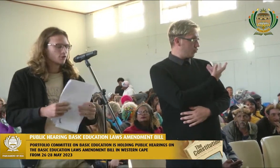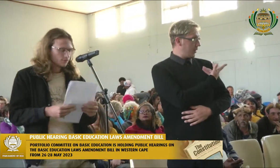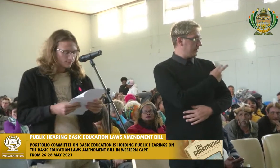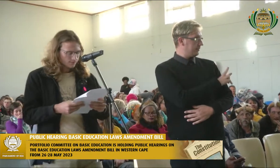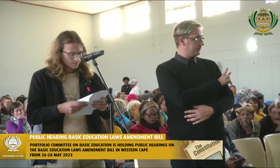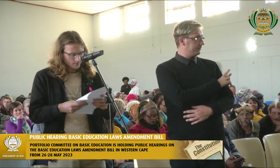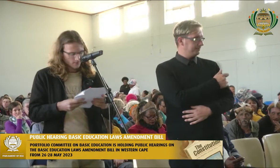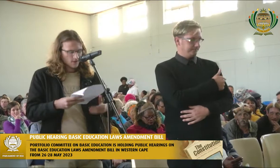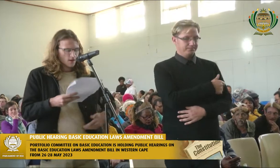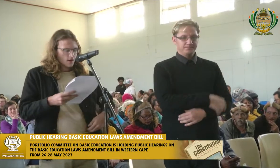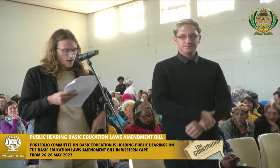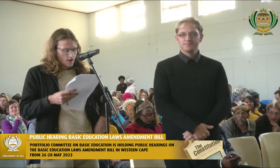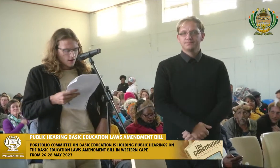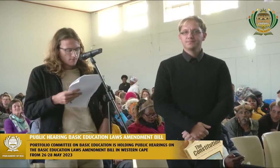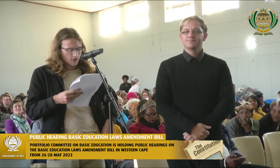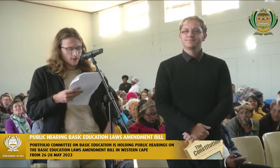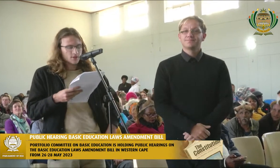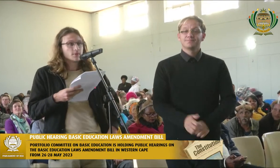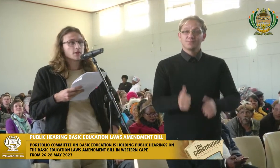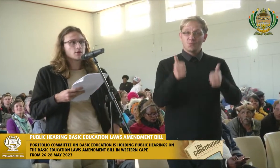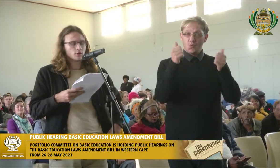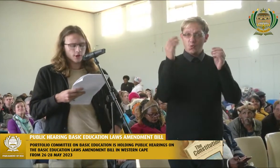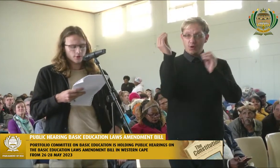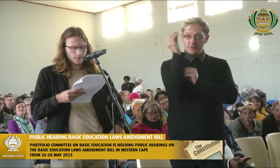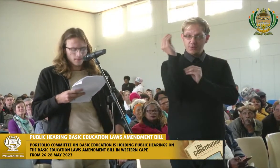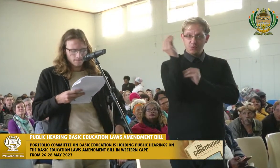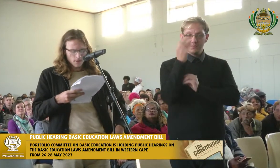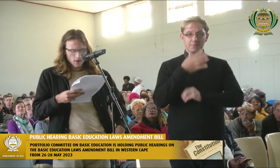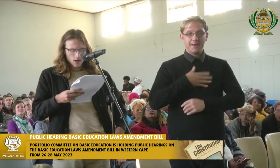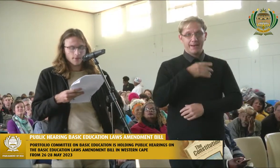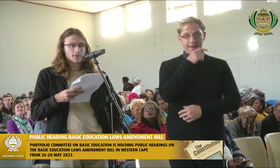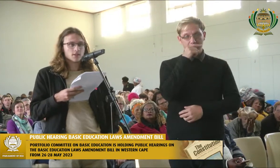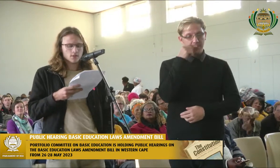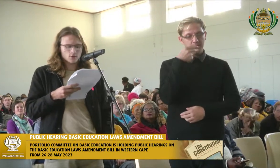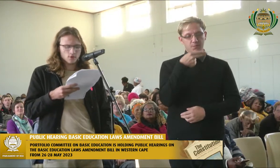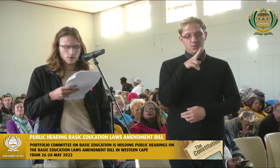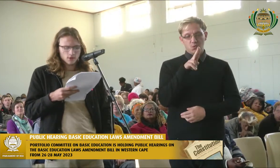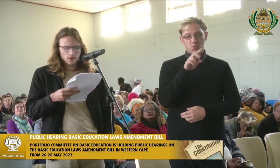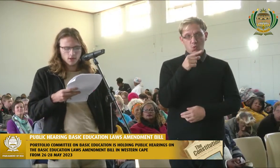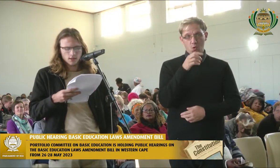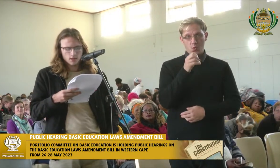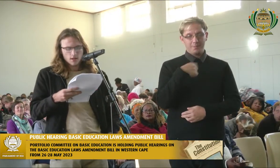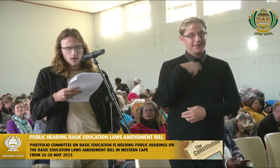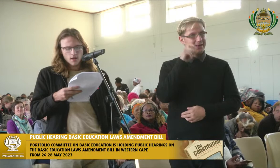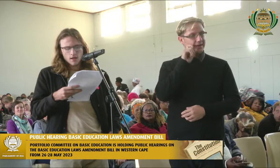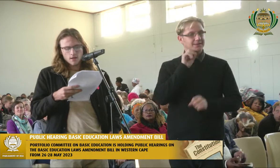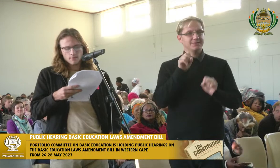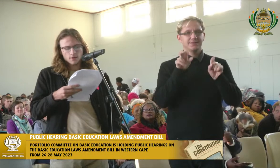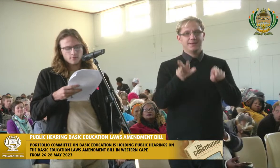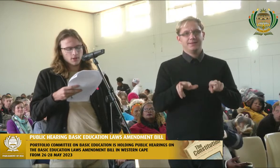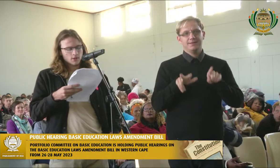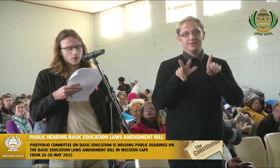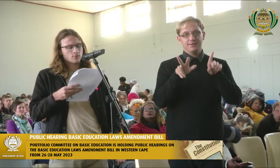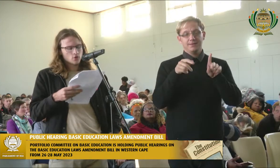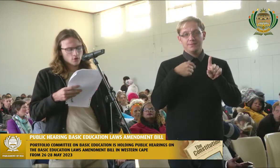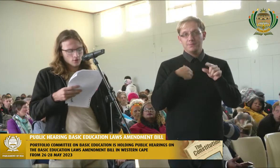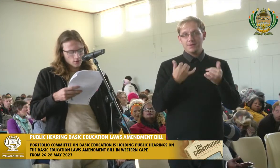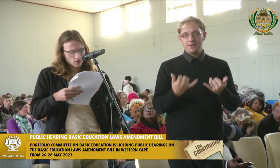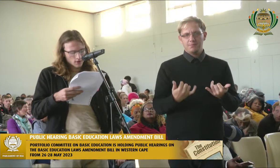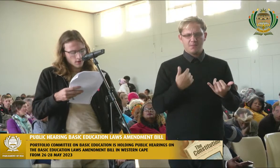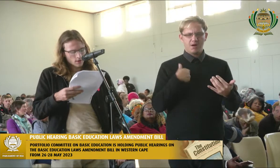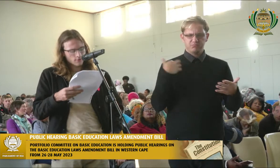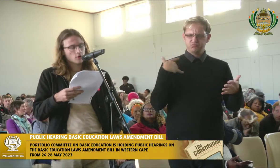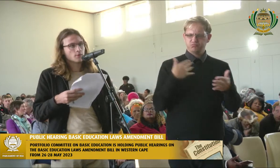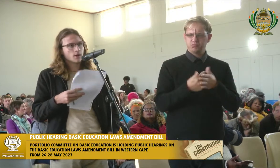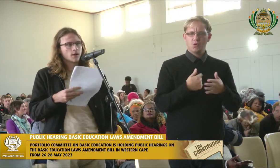Good afternoon. My name is Michiel Hugo. I'm 18 years old. I've been